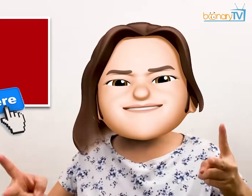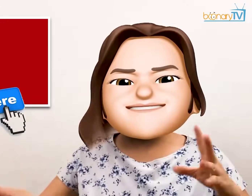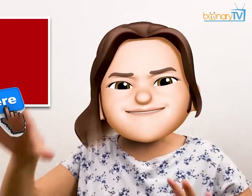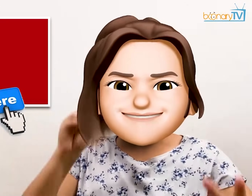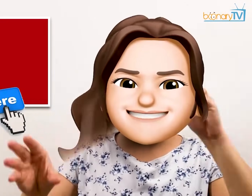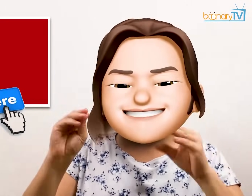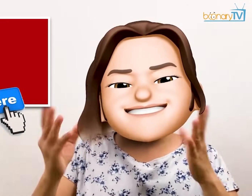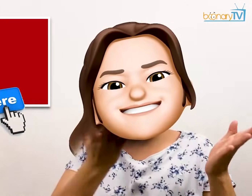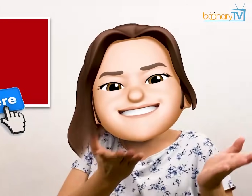you someday.